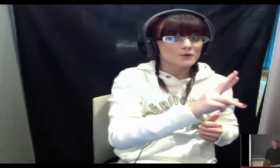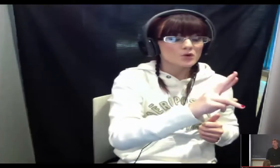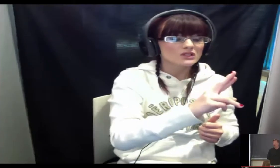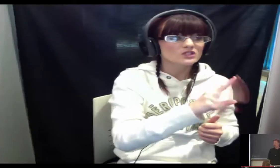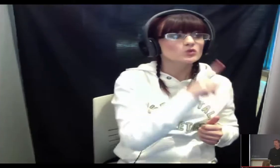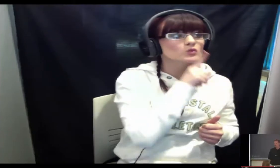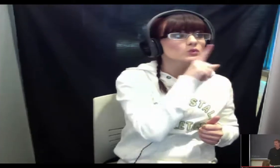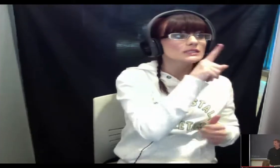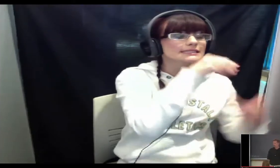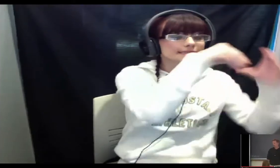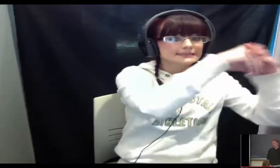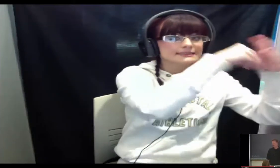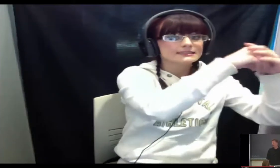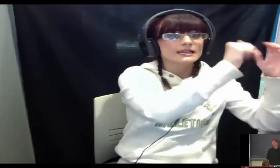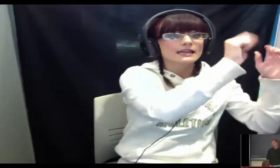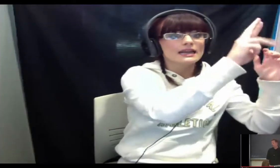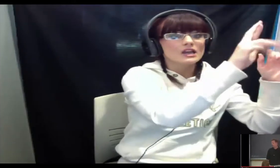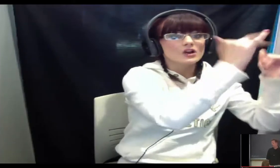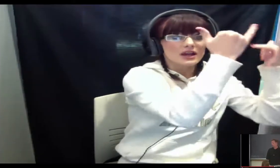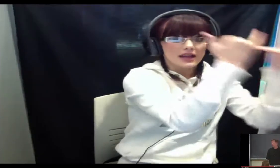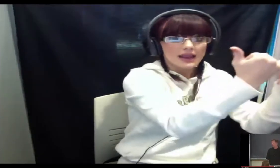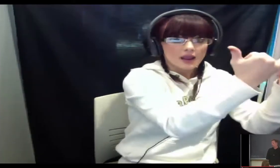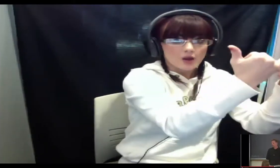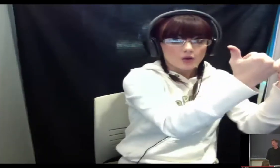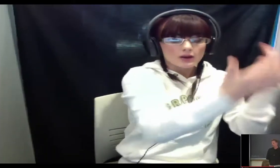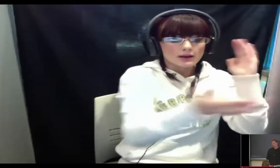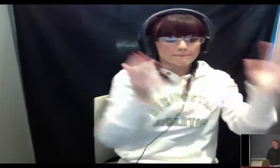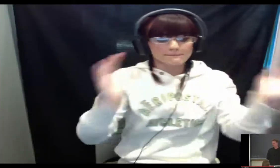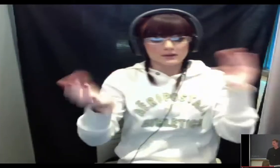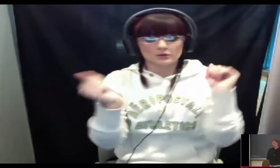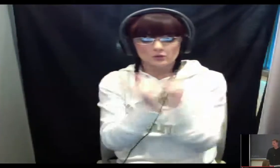can hold at a certain temperature.